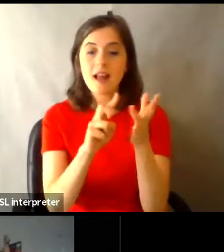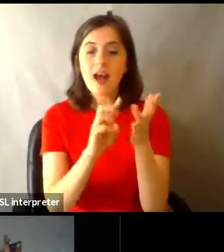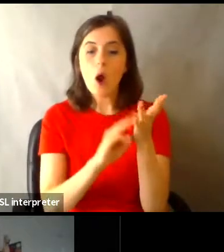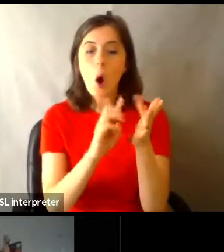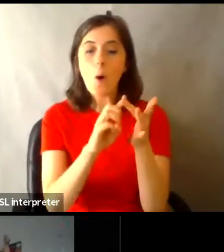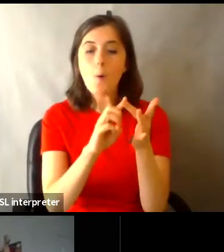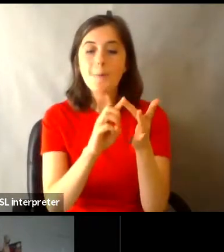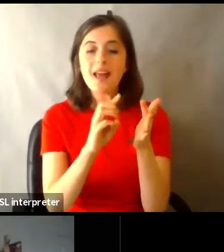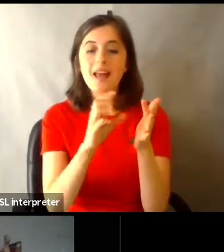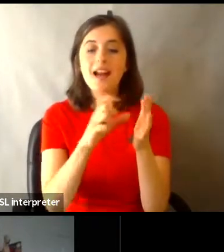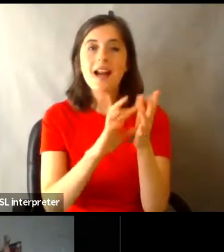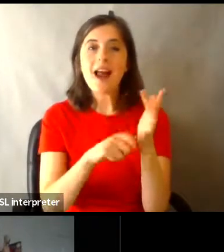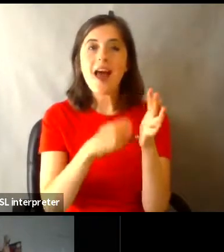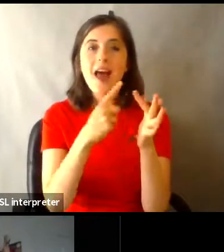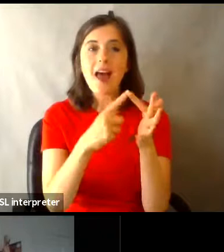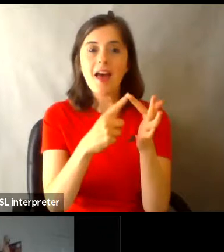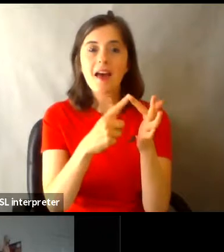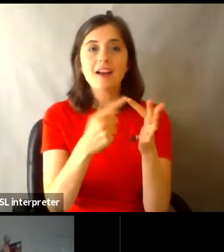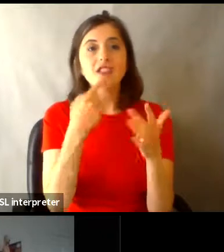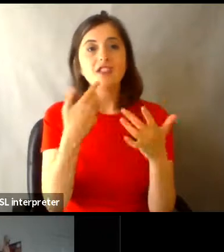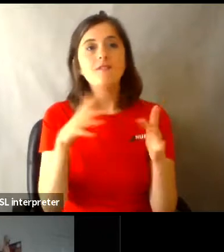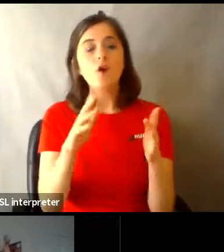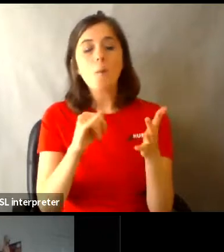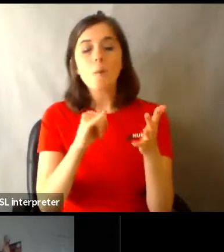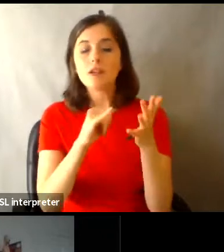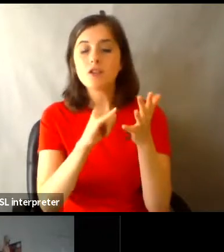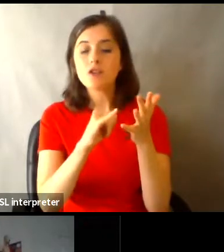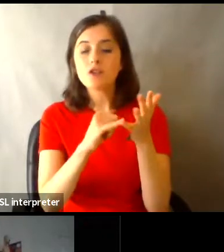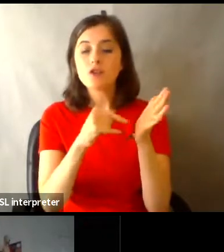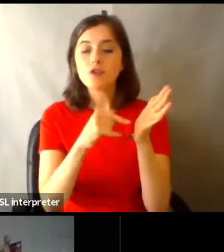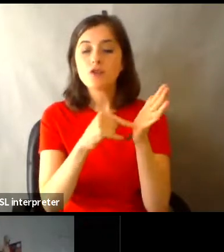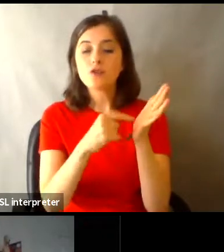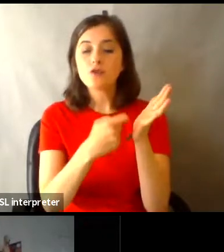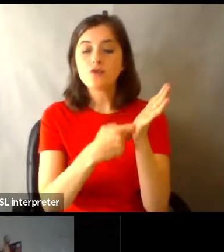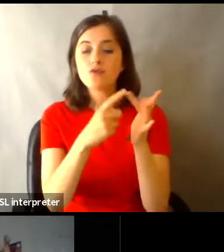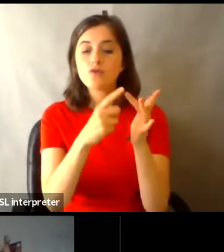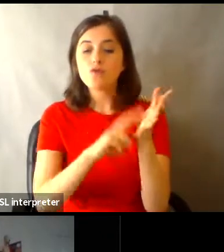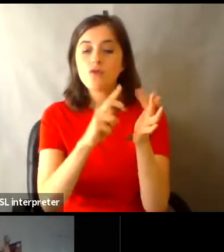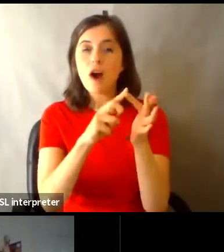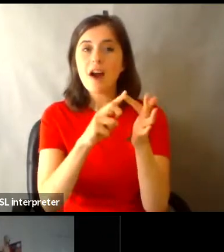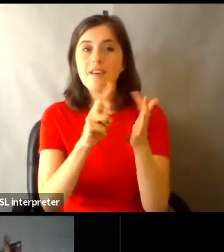UK, and after Naomi's finished, we'll hand back to Ellen to talk a bit about next